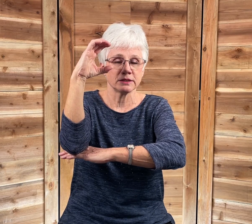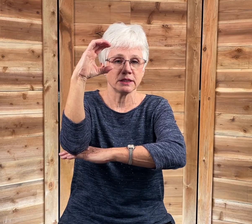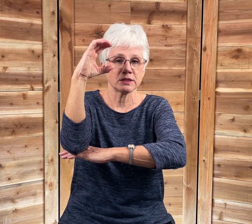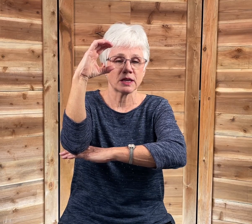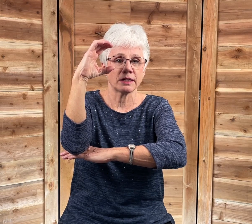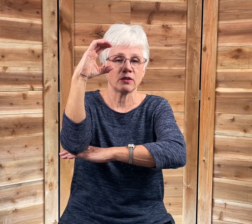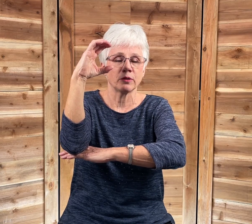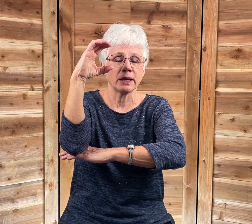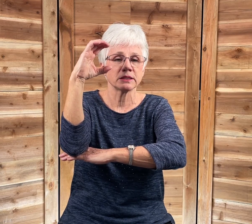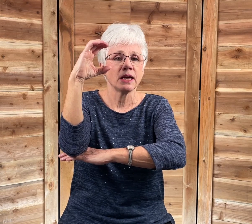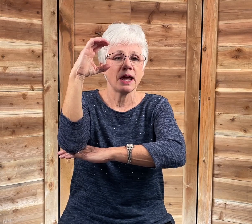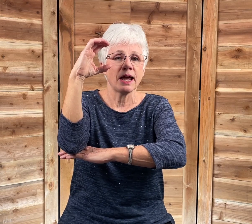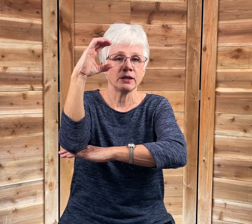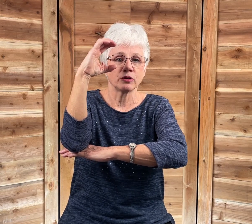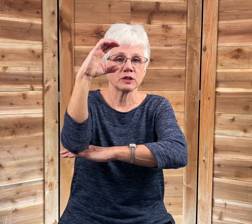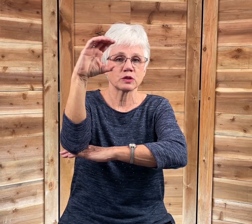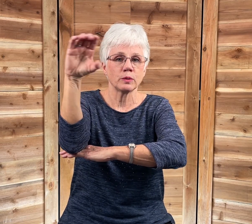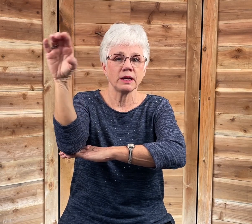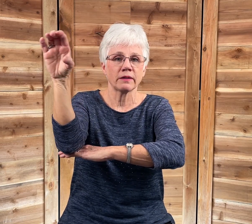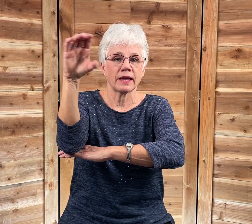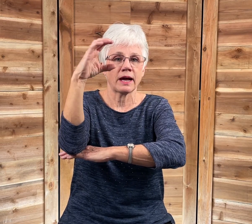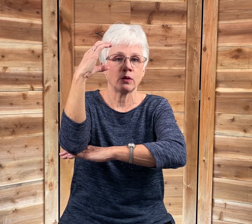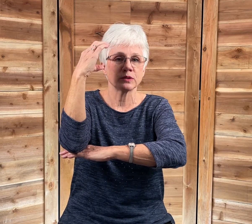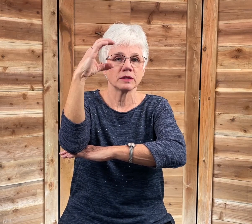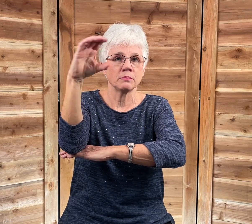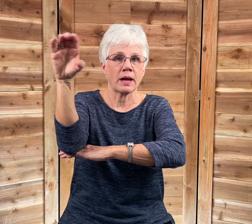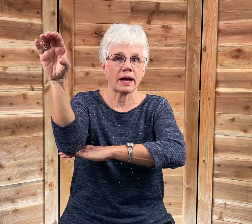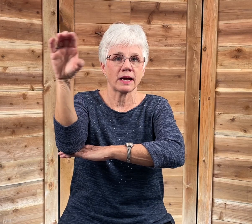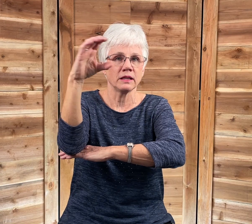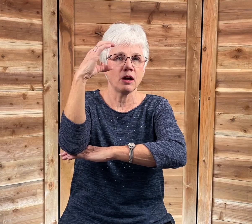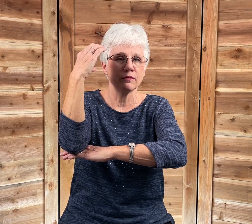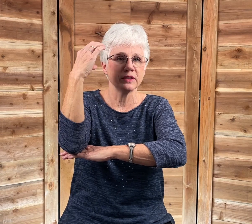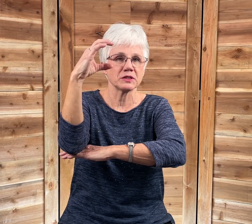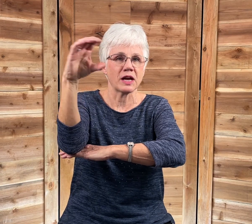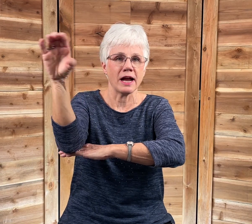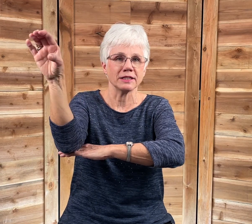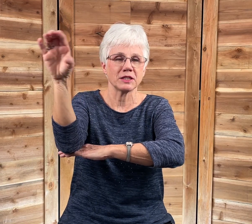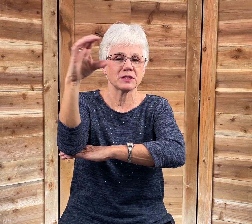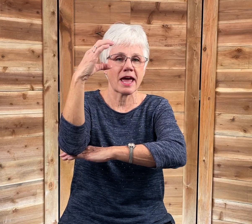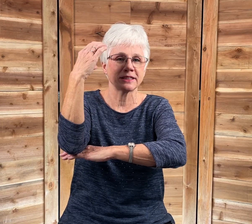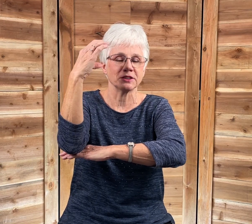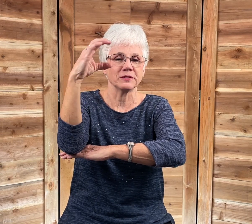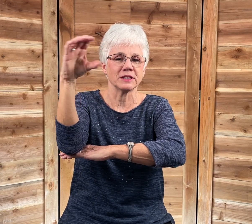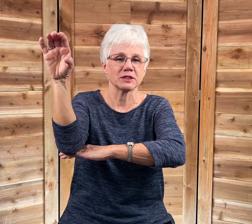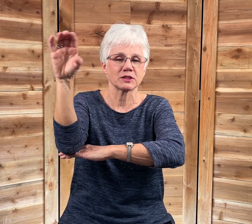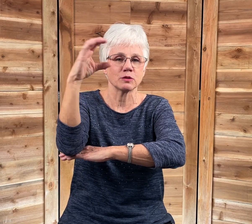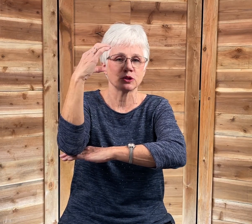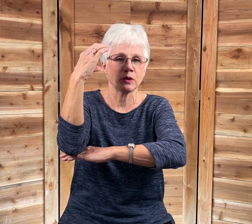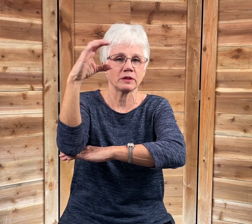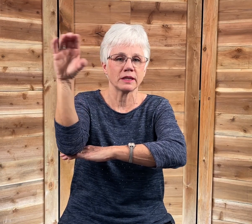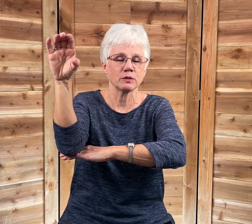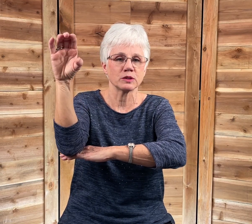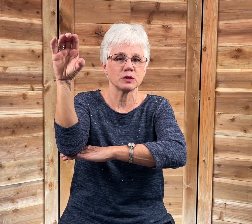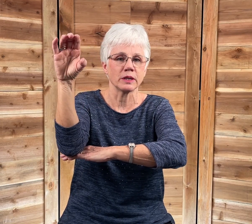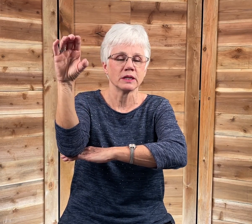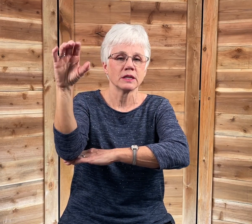in the signed alphabet, and you're going to swing that out and back. I love this sign. It's active, and it just shows you what